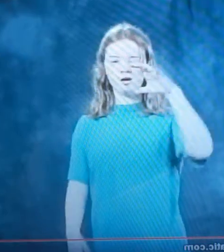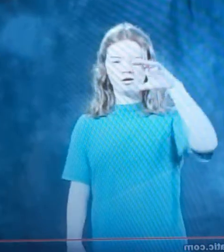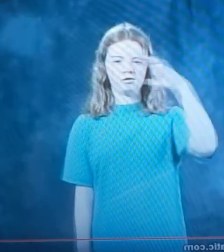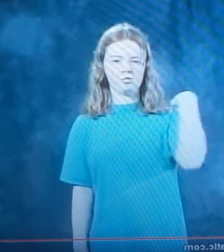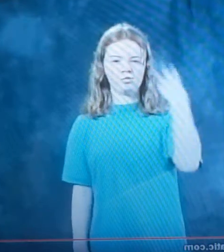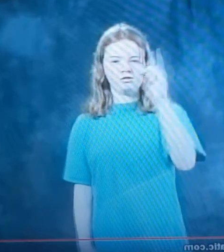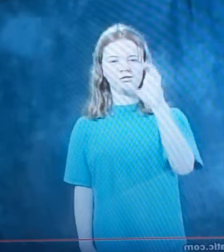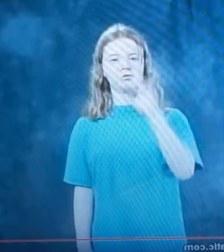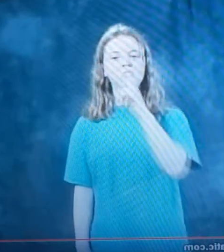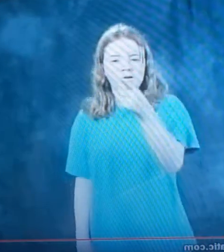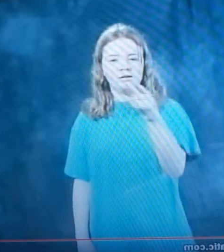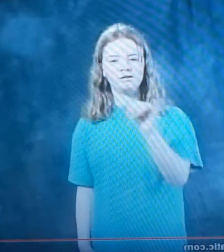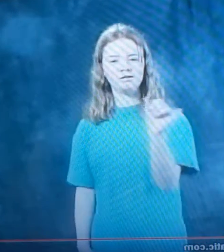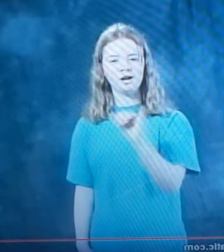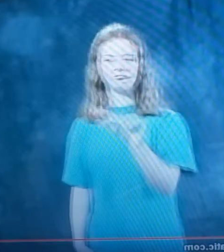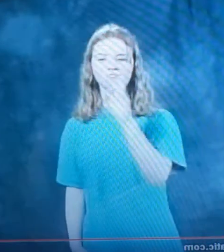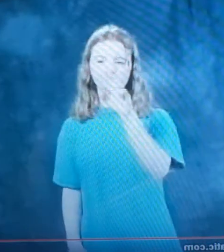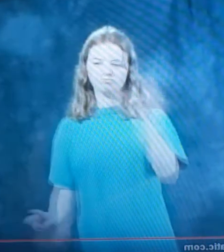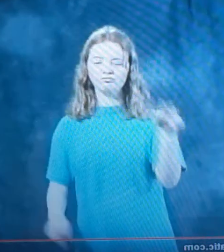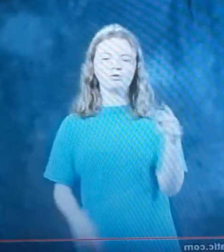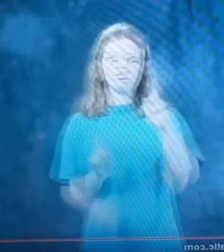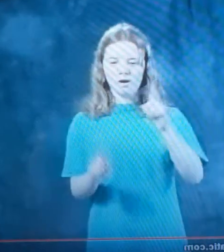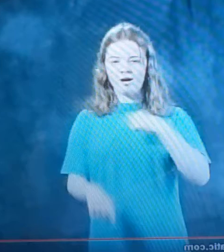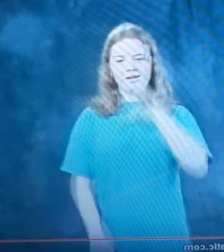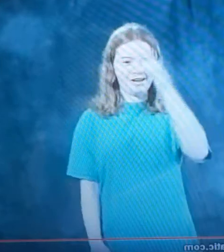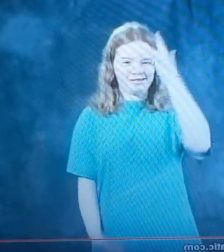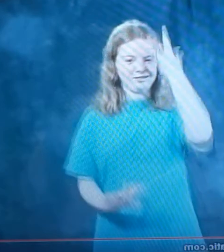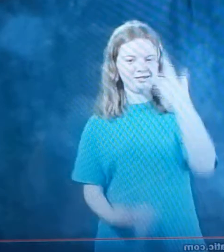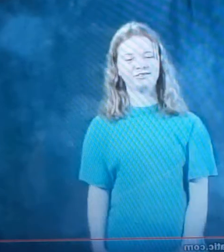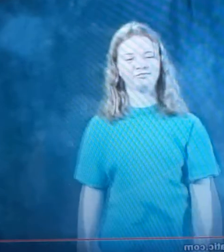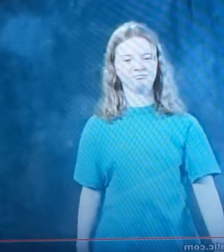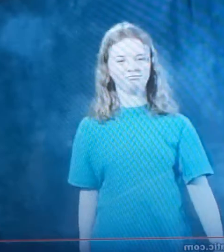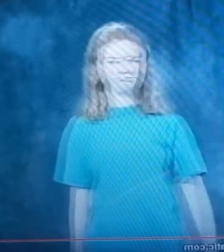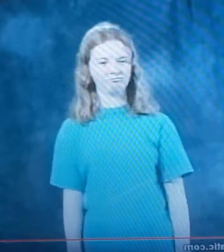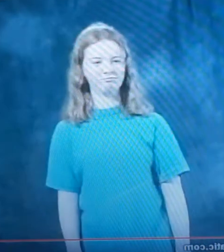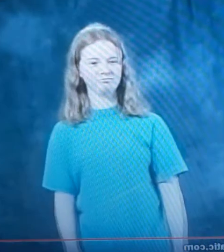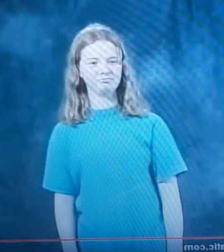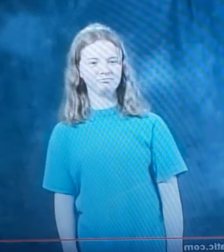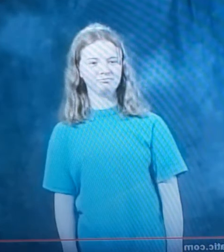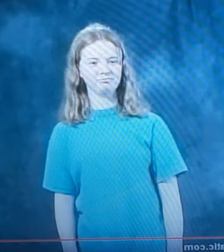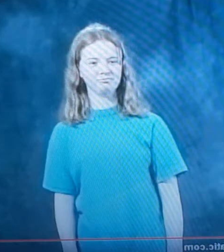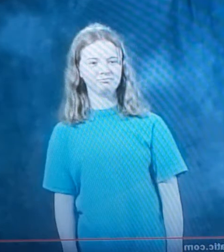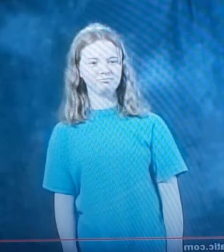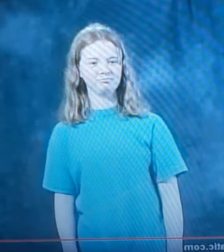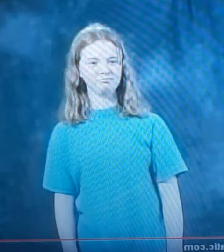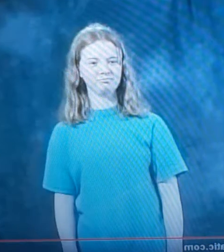got there to see the Washington, D.C., what it was really like when I wasn't sick.